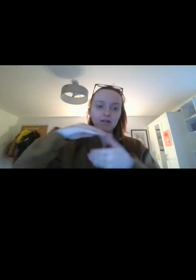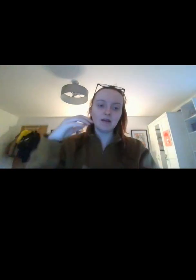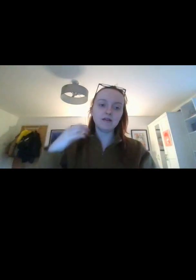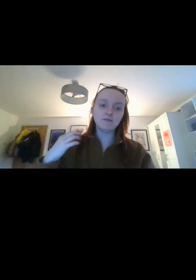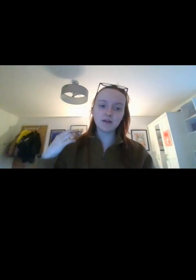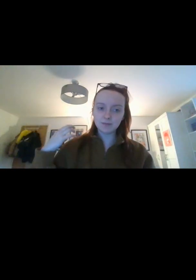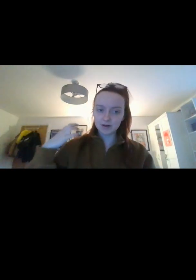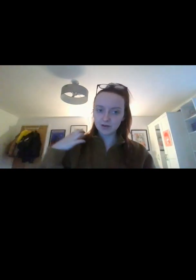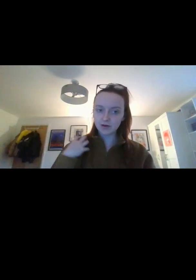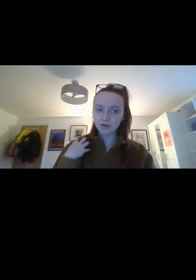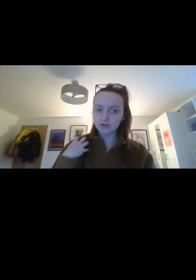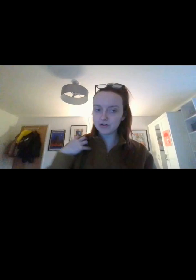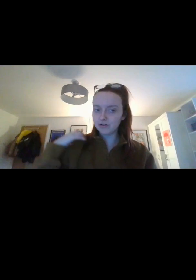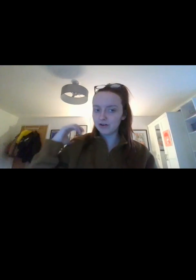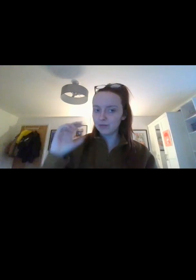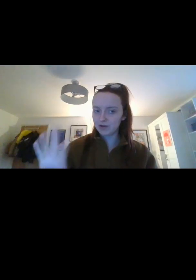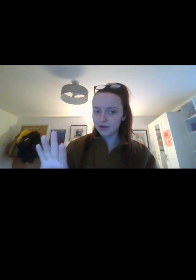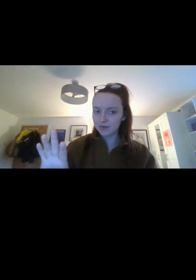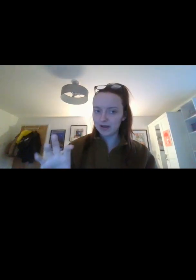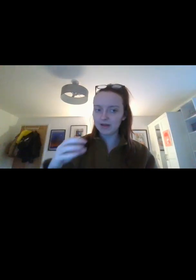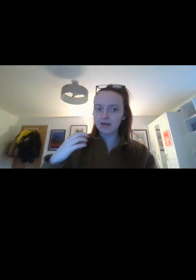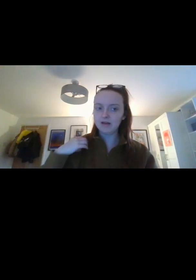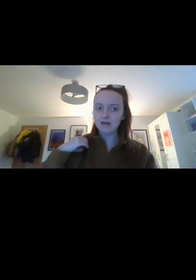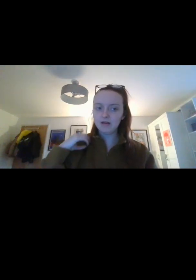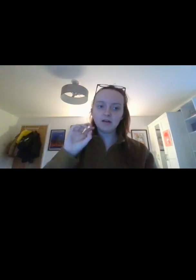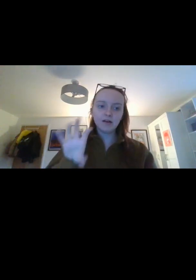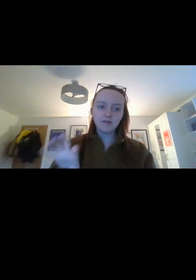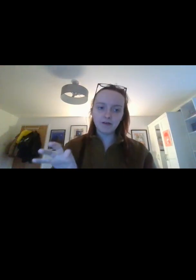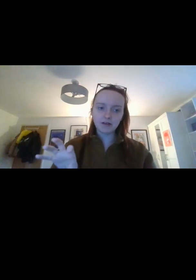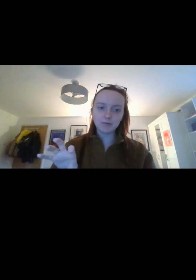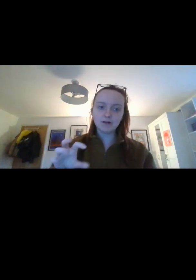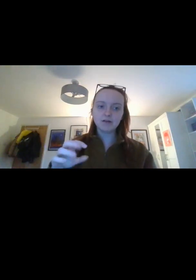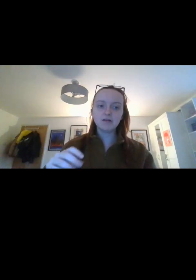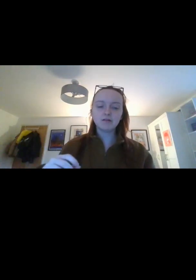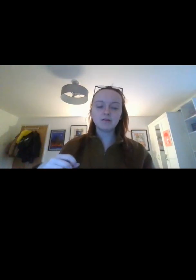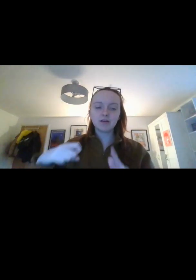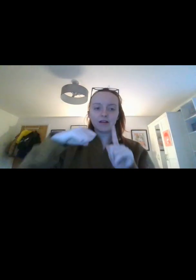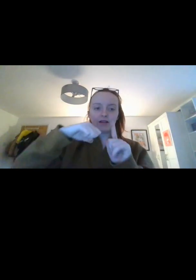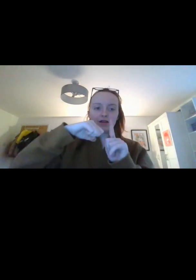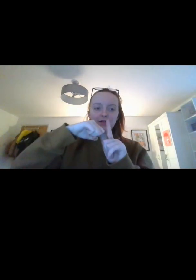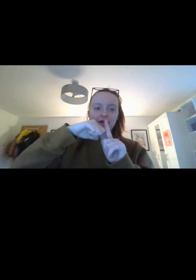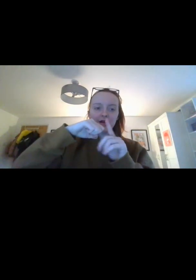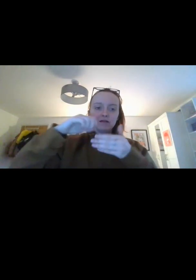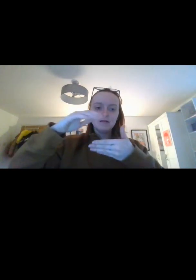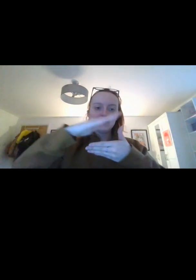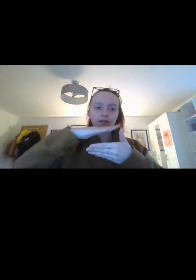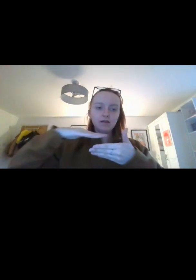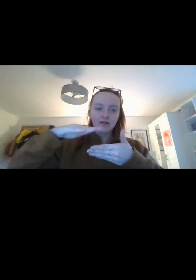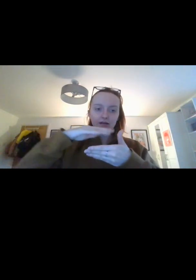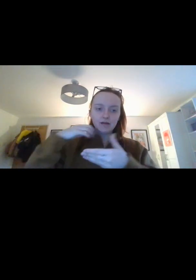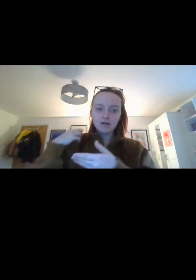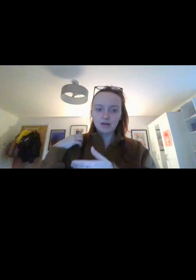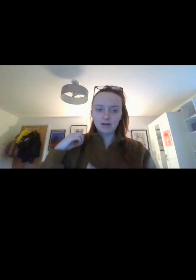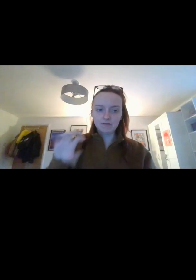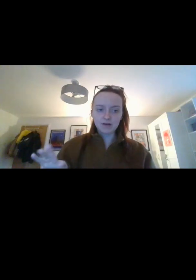then investment, you hold your shoulder and you push it away. Investment. So all together, that's Kent,